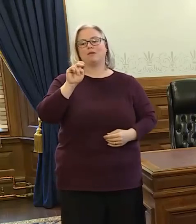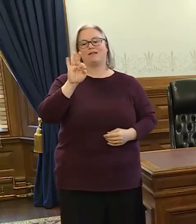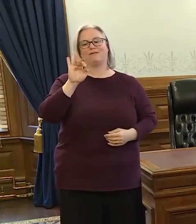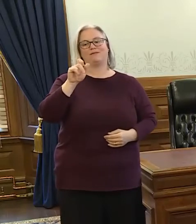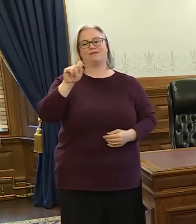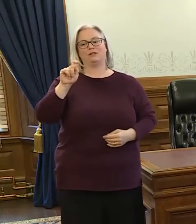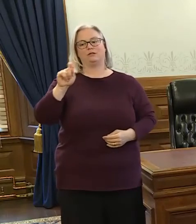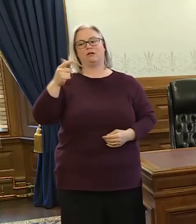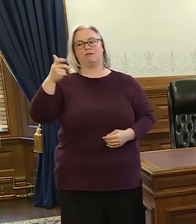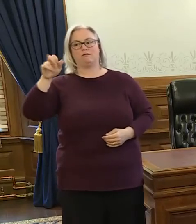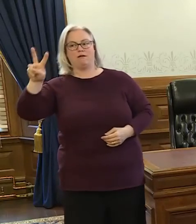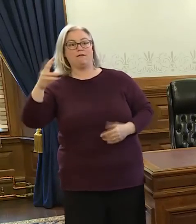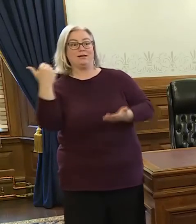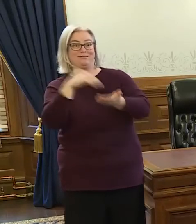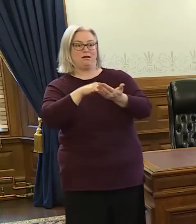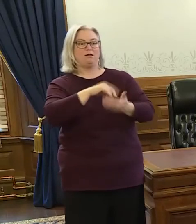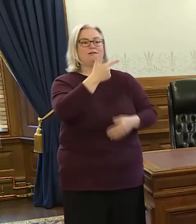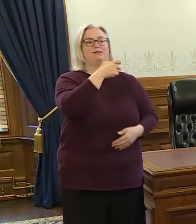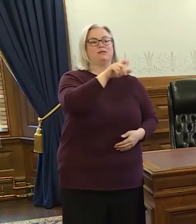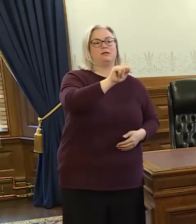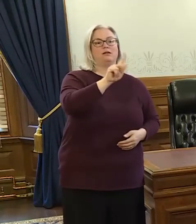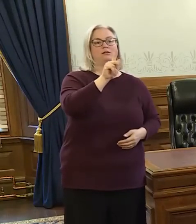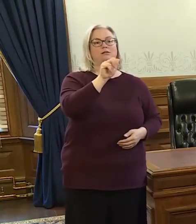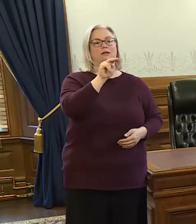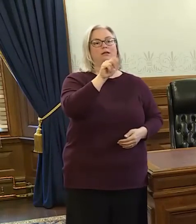getkansasbenefits.gov. Again, that's